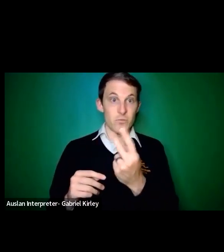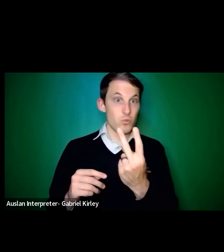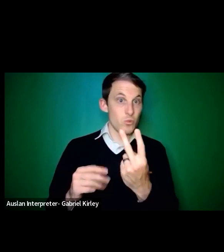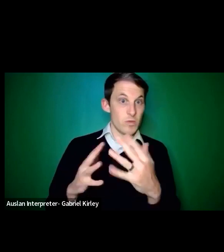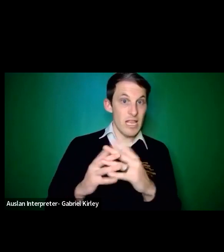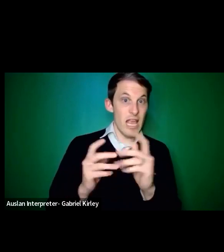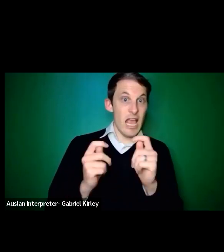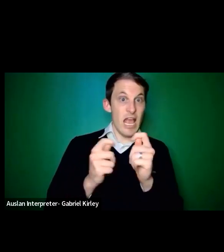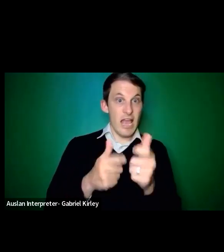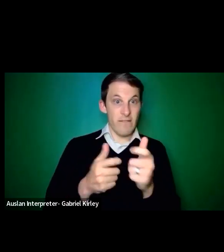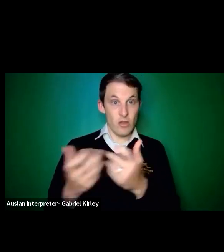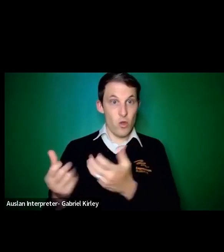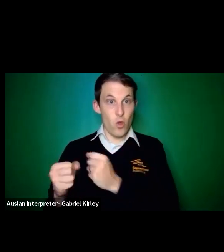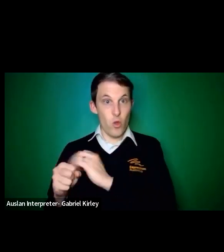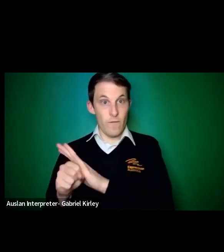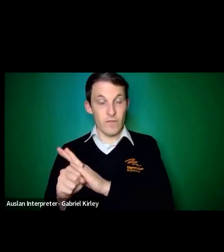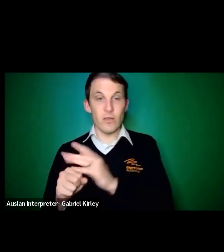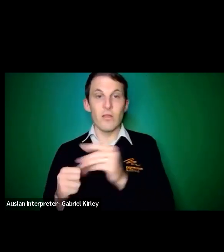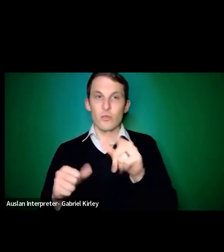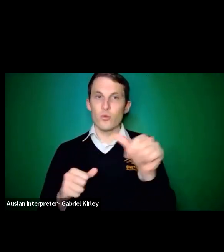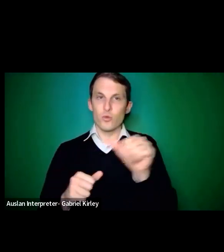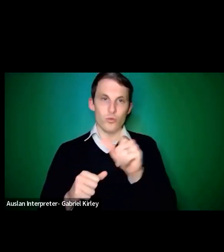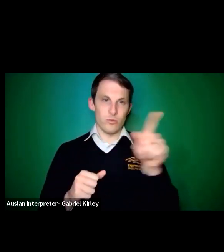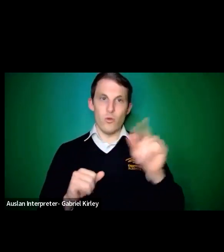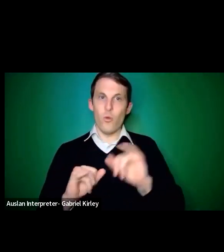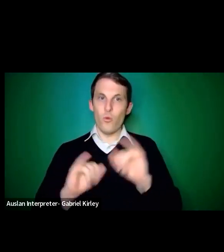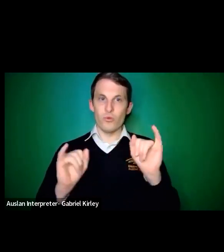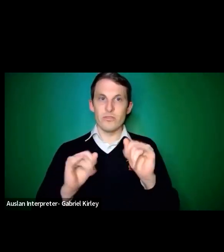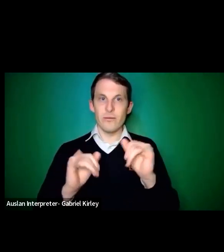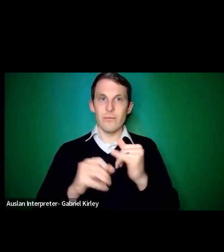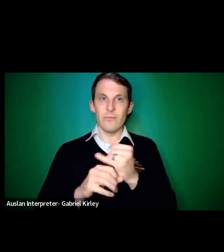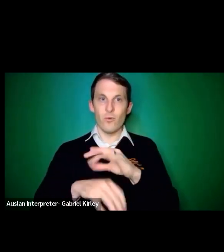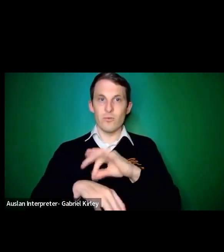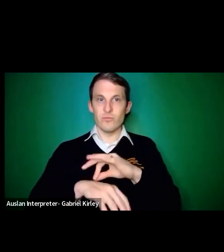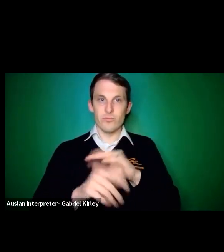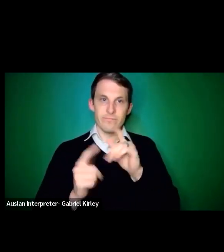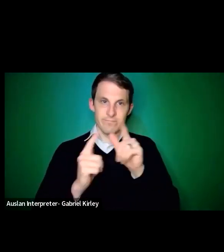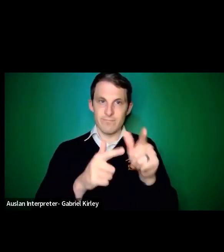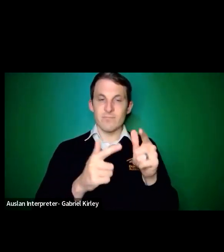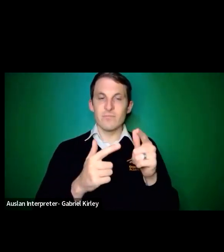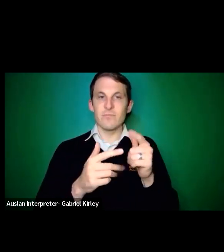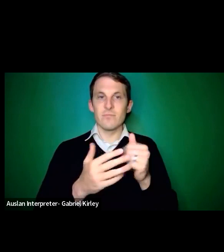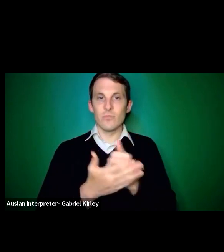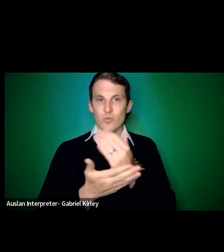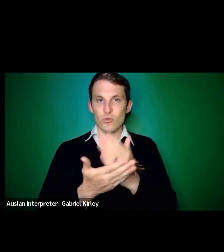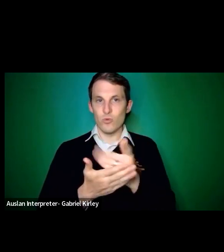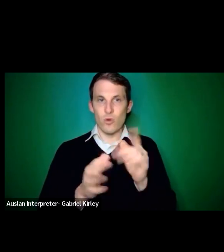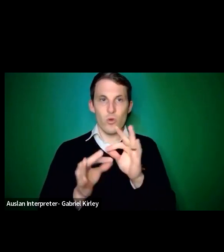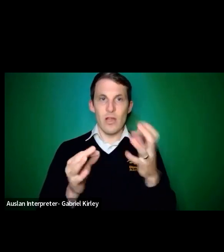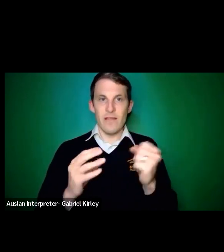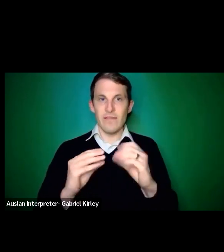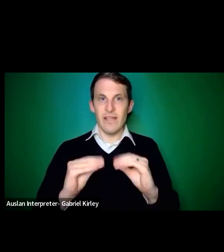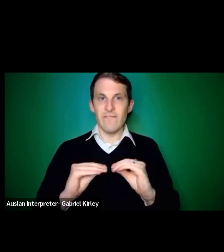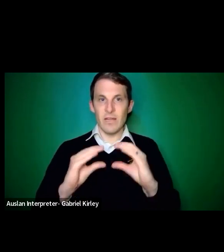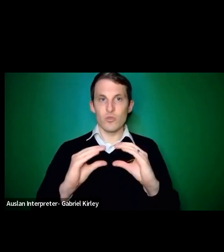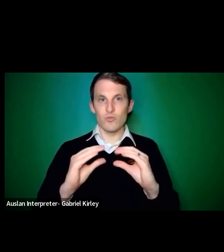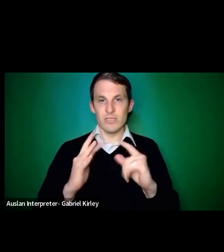having COVID, you should seek urgent medical attention and get them checked out to make sure that they do not have this inflammatory